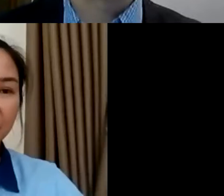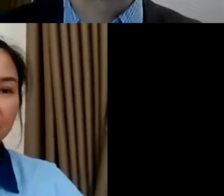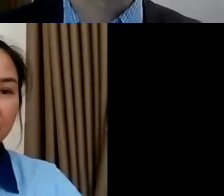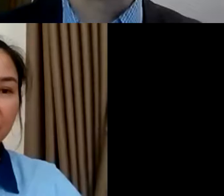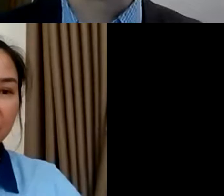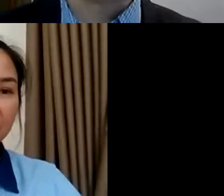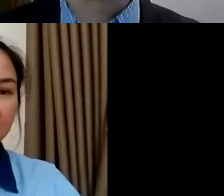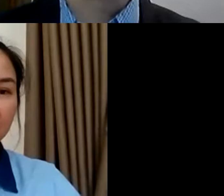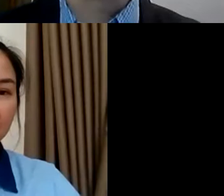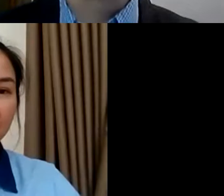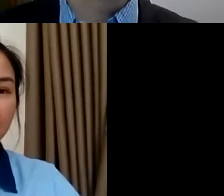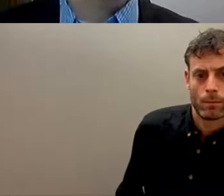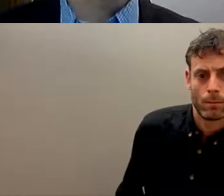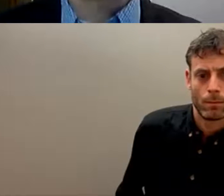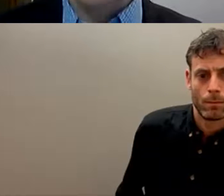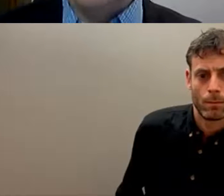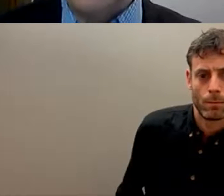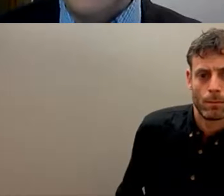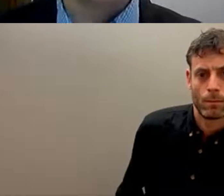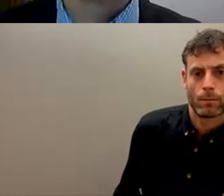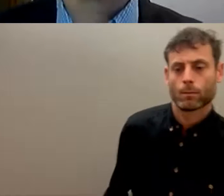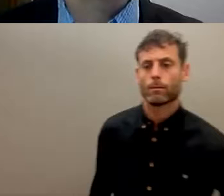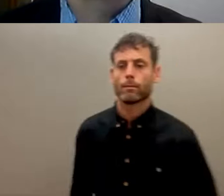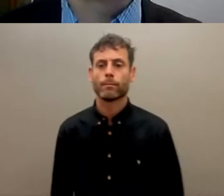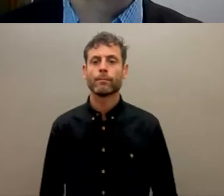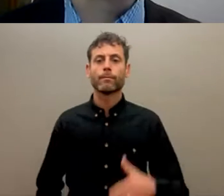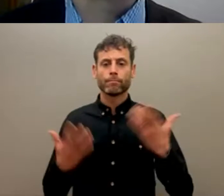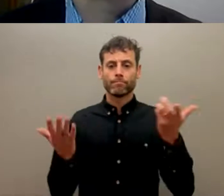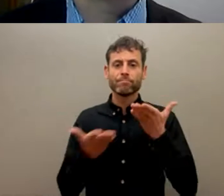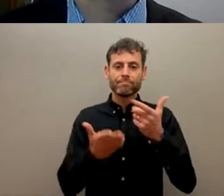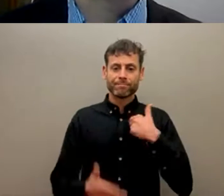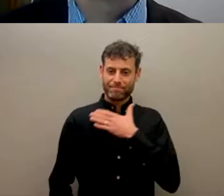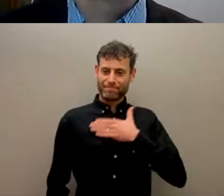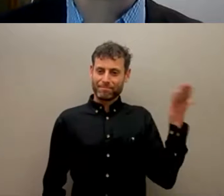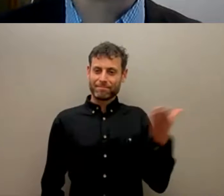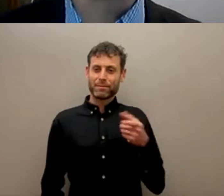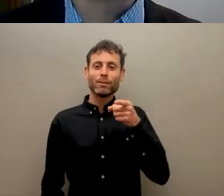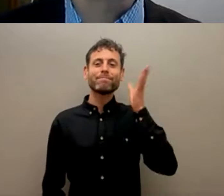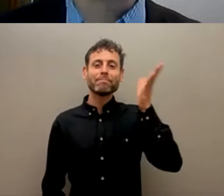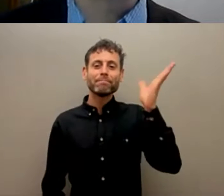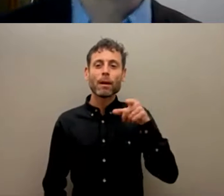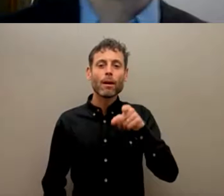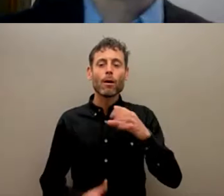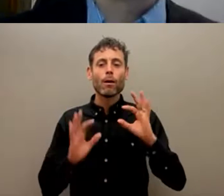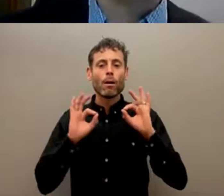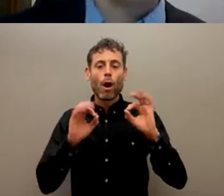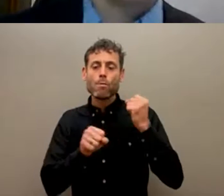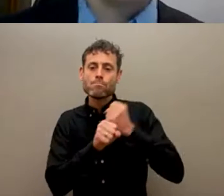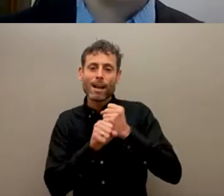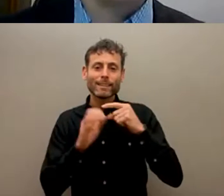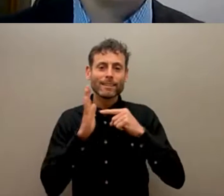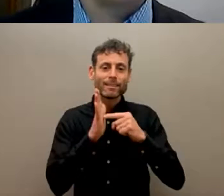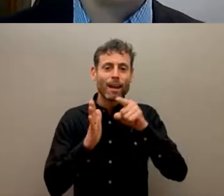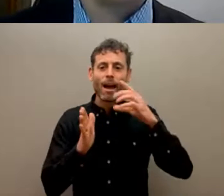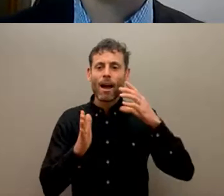Irish volunteer sending agency, like Via Towards Christie, part of the Irish Code of Practice. So Quay, over to you.